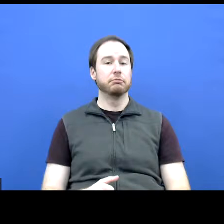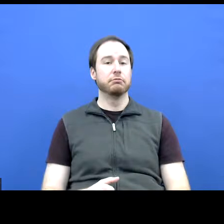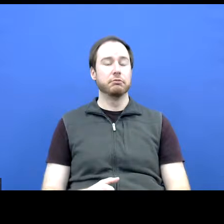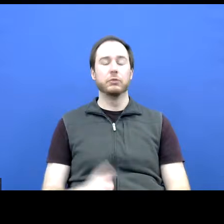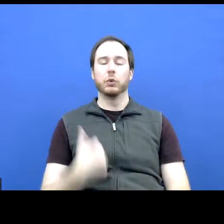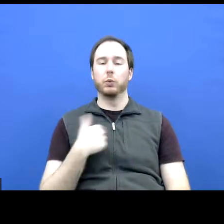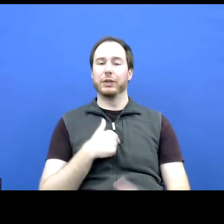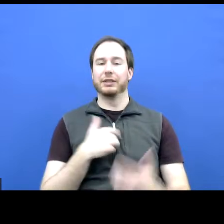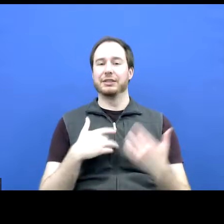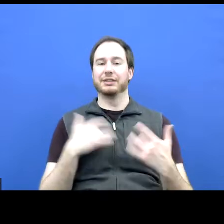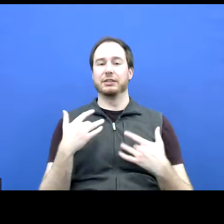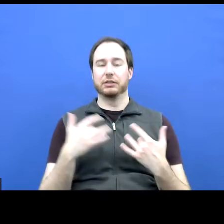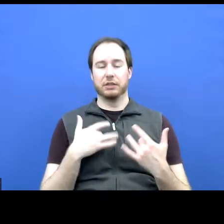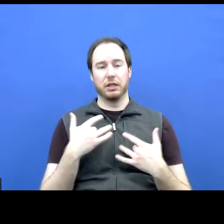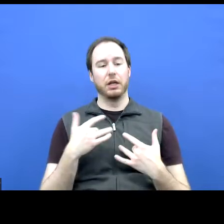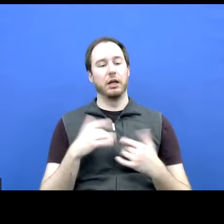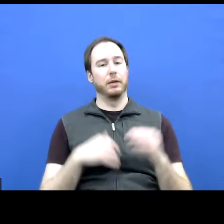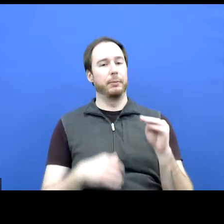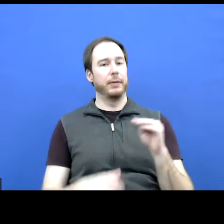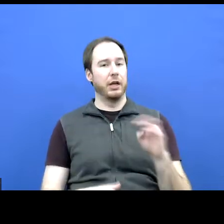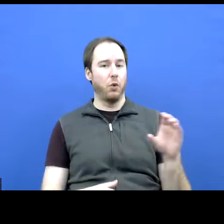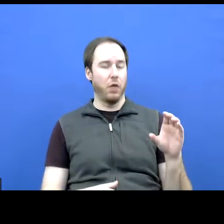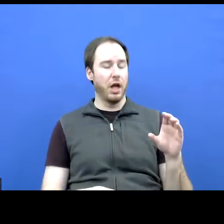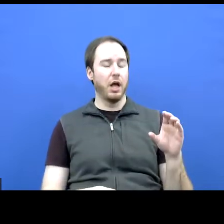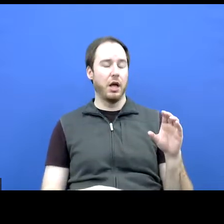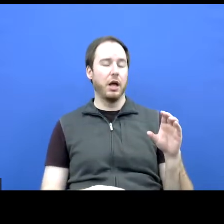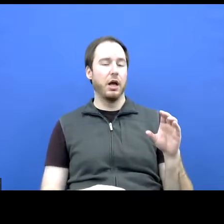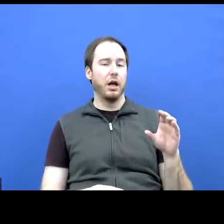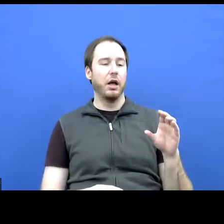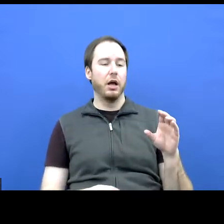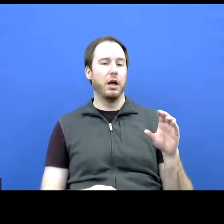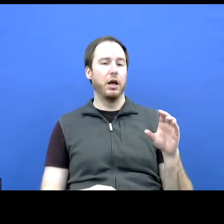We're very excited about the Mary Carriola.